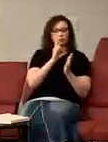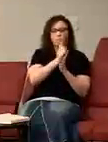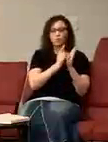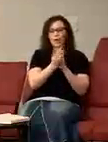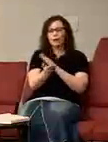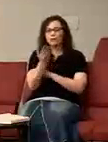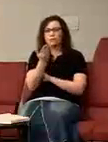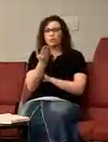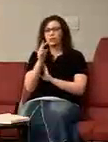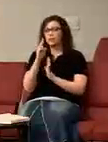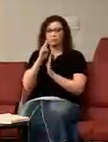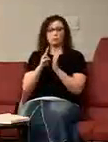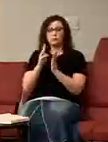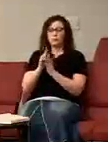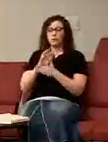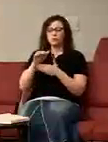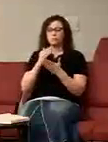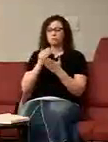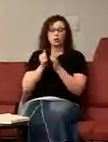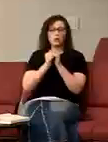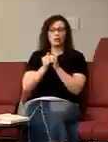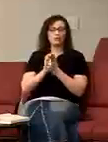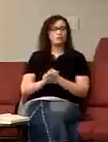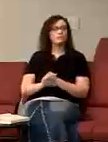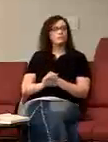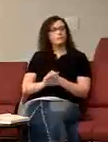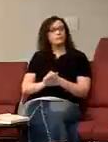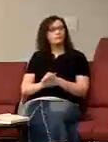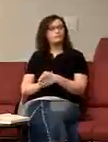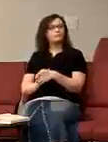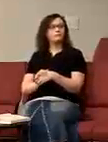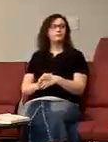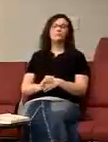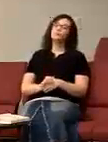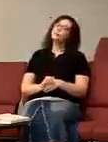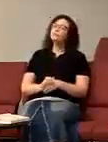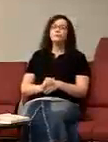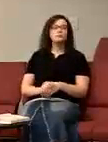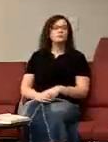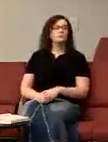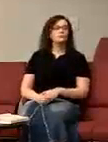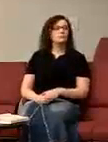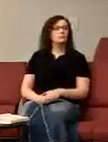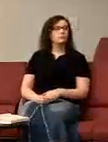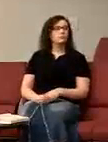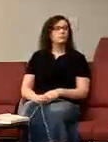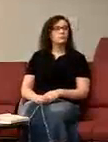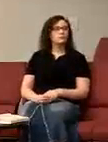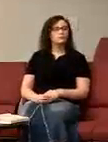and said, listen, we got a really tight schedule today. I was wondering if you could cut it short. And he said, oh man, it's that tight. I'll have to pray for